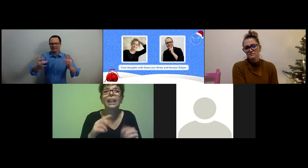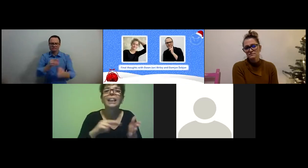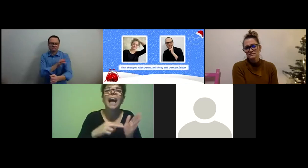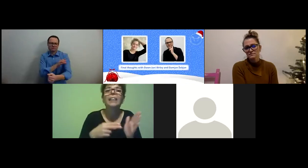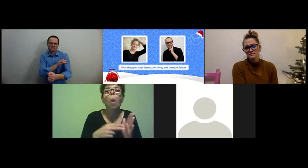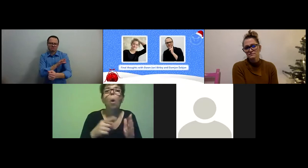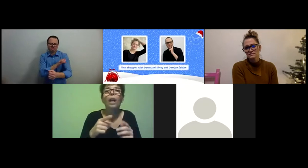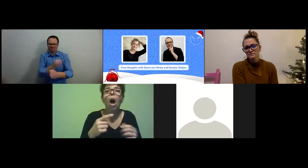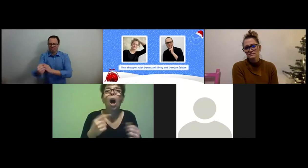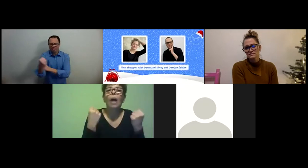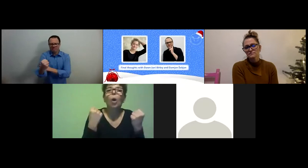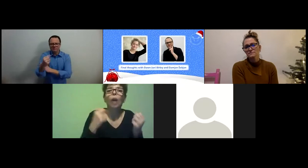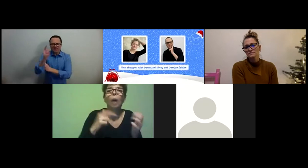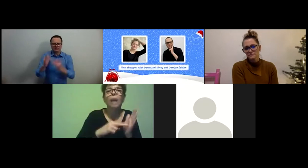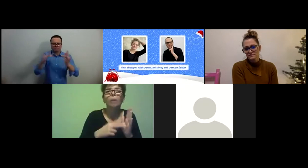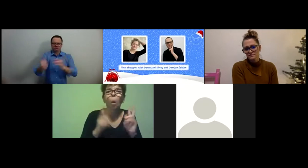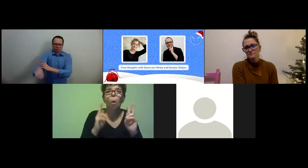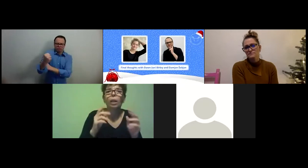I think